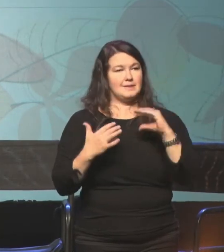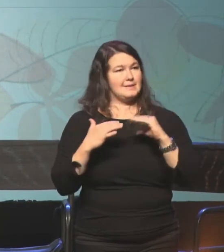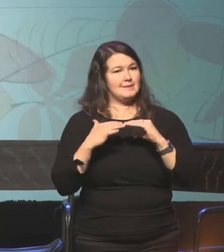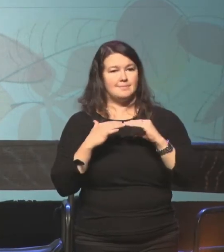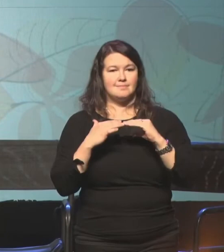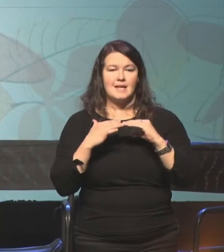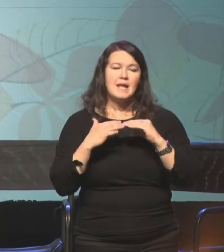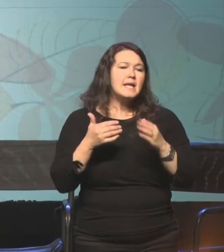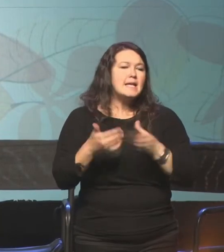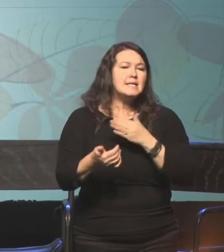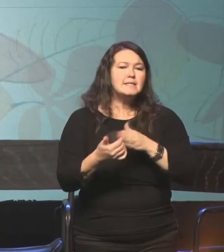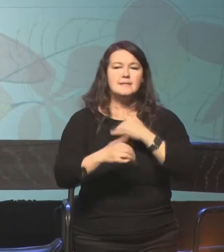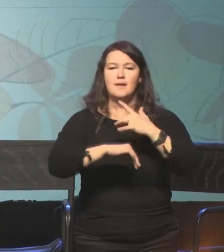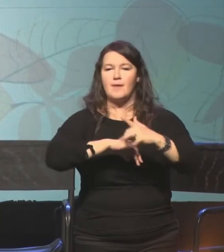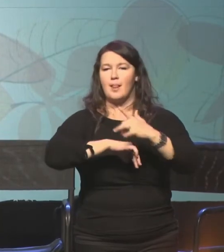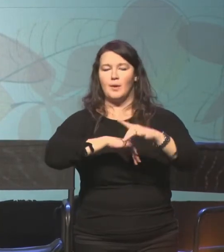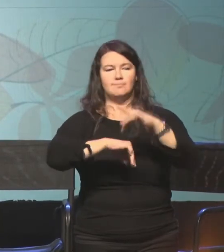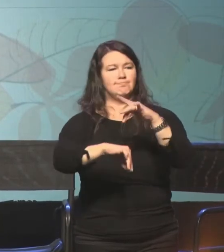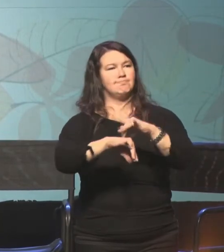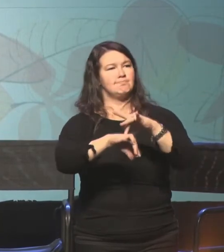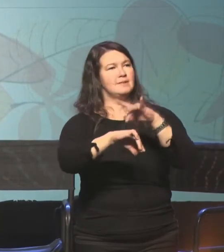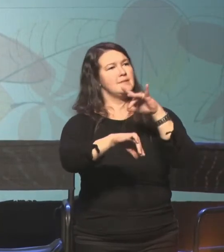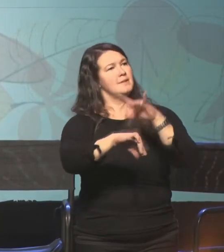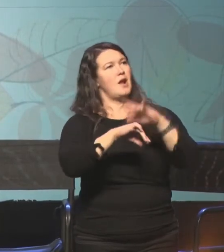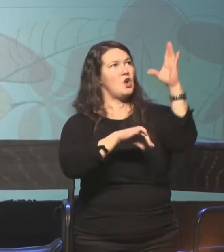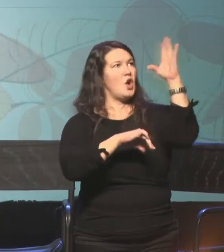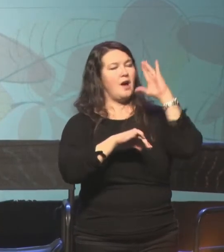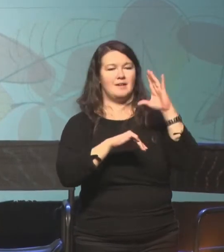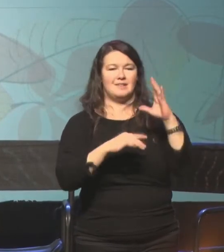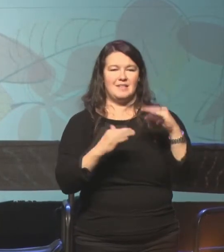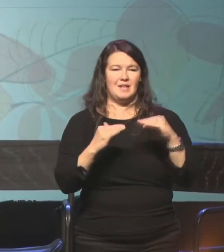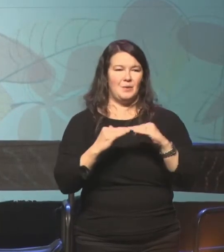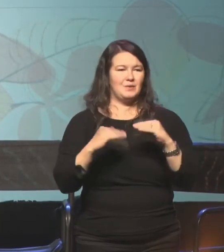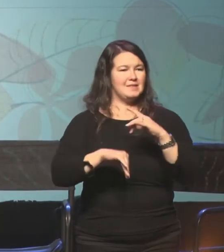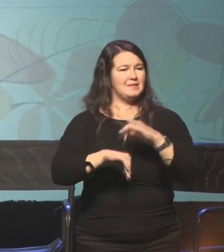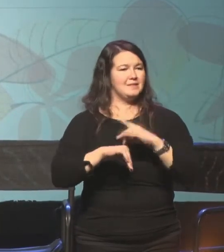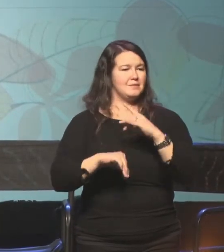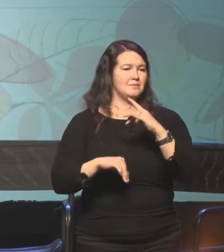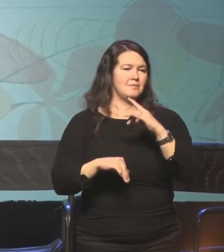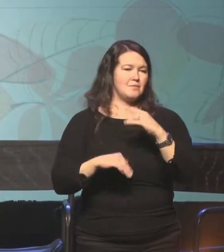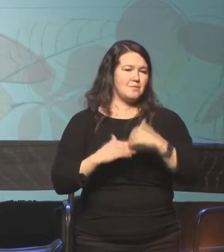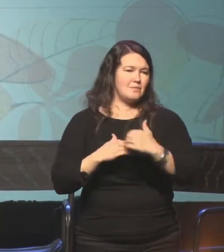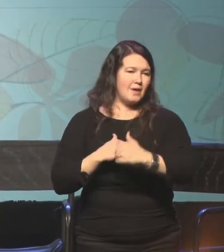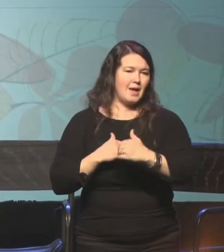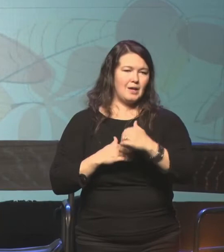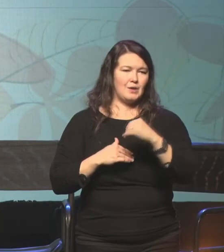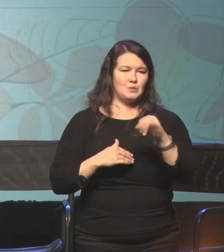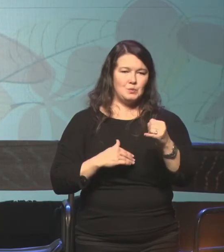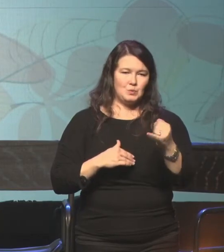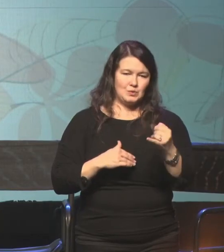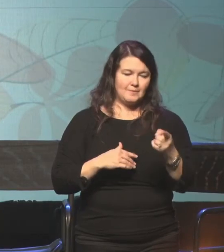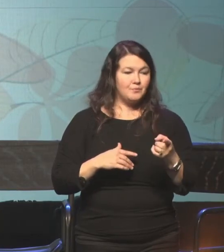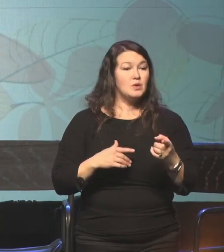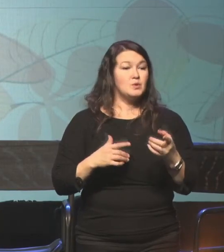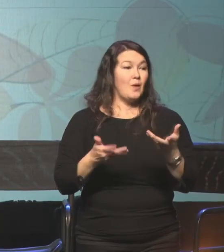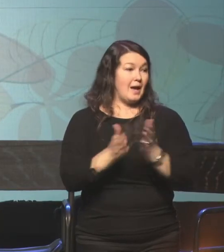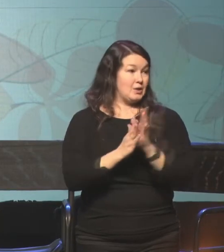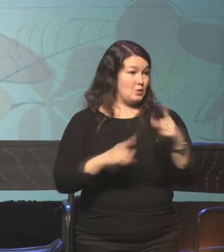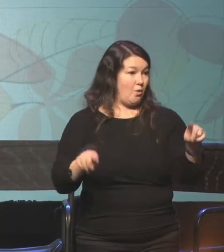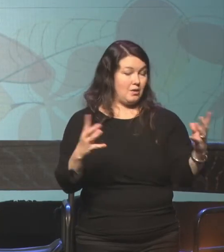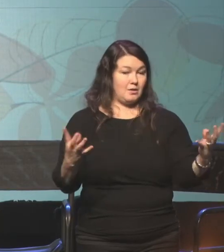bread and juice for everybody. And so during this song, I invite you to come forward. And here's what we'll do